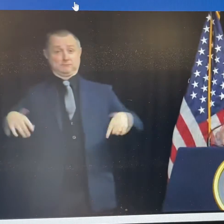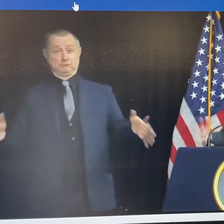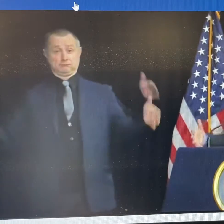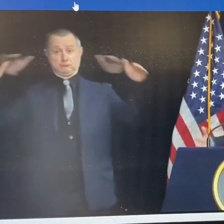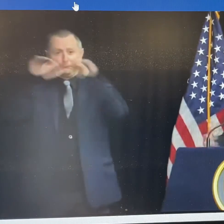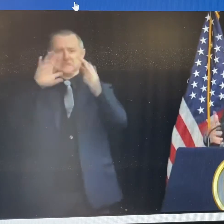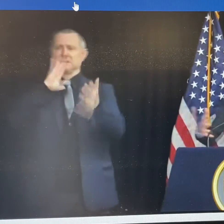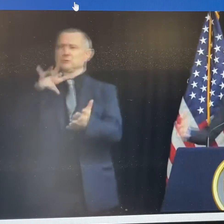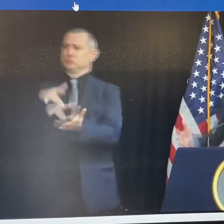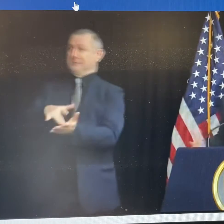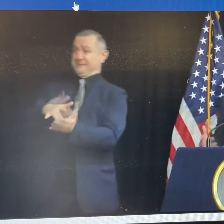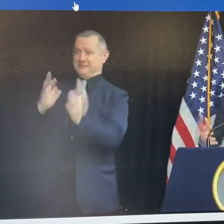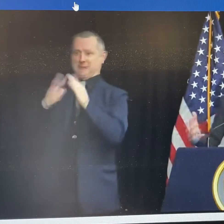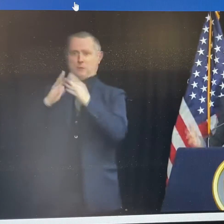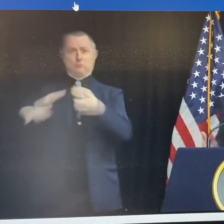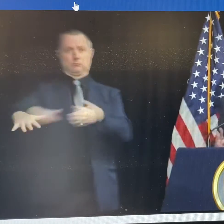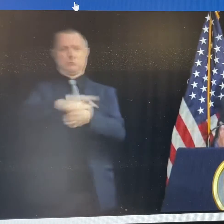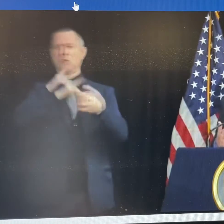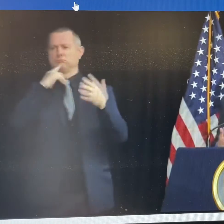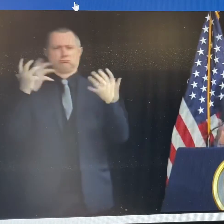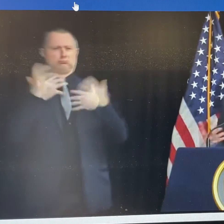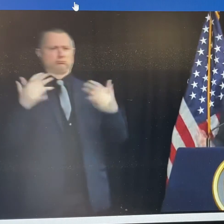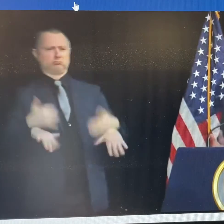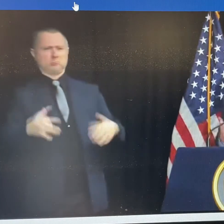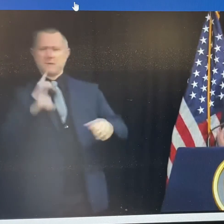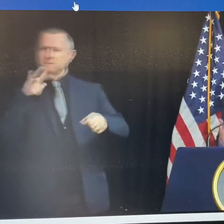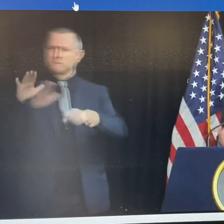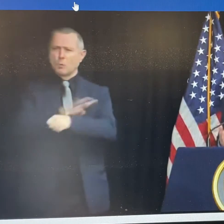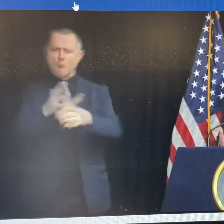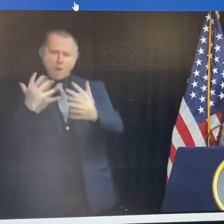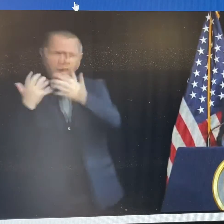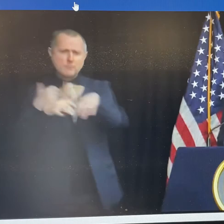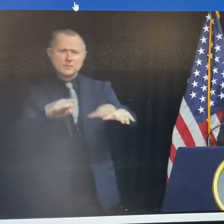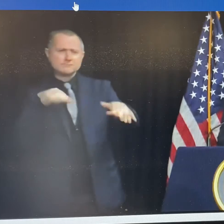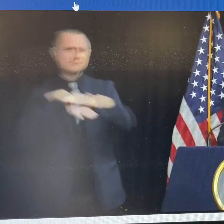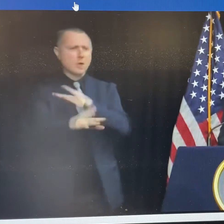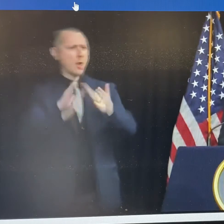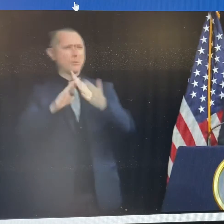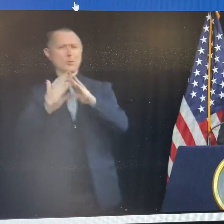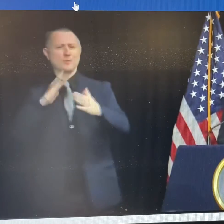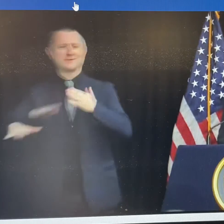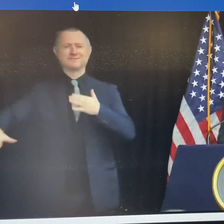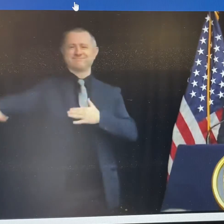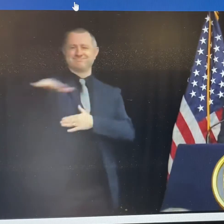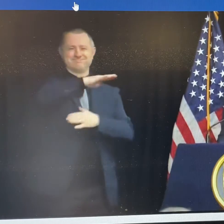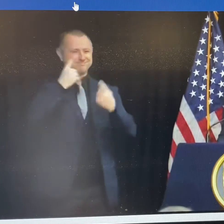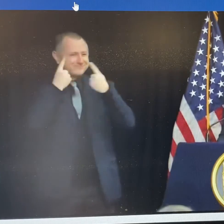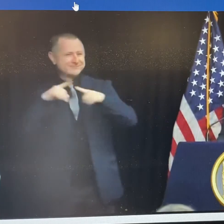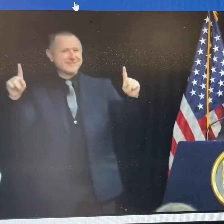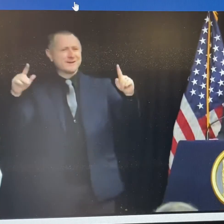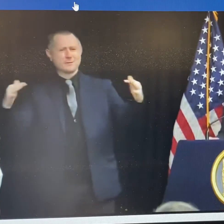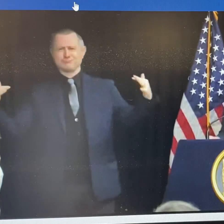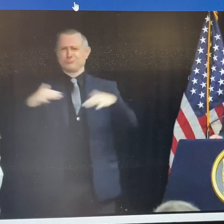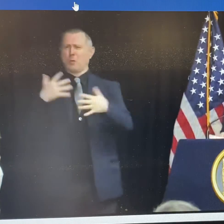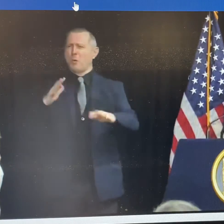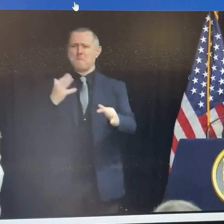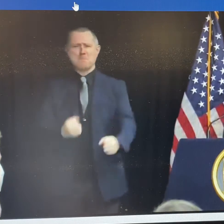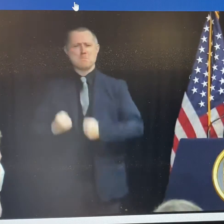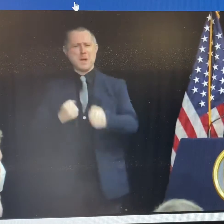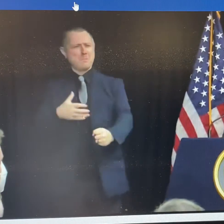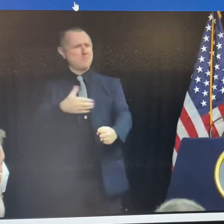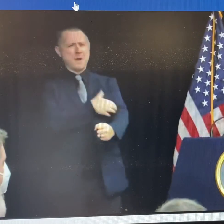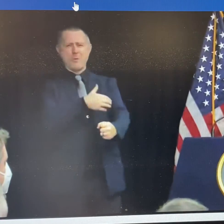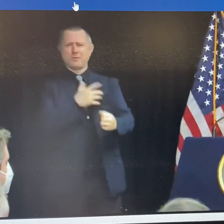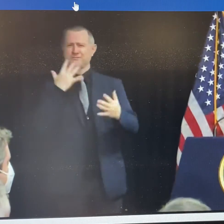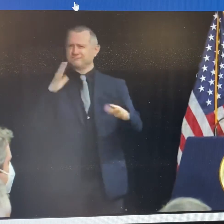this is an integration with a downtown community that is really coming back. And so the symbolism of that is truly